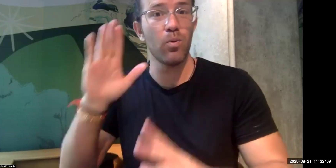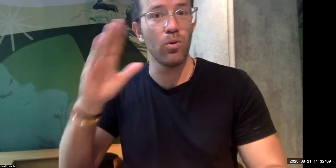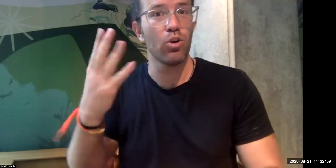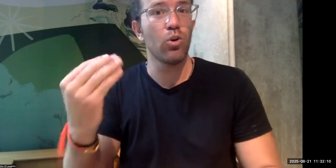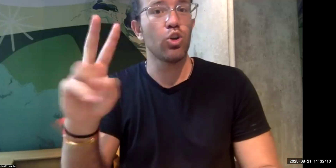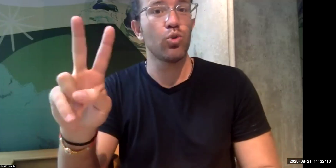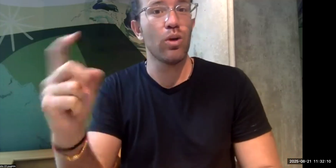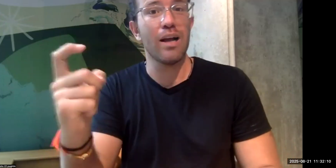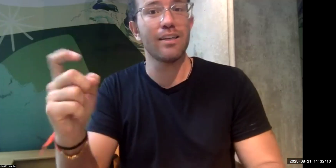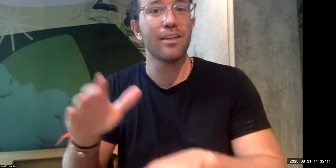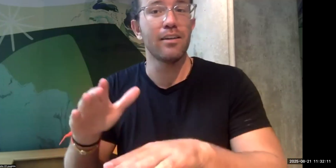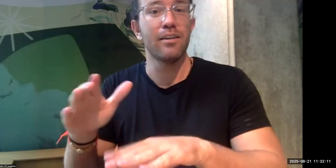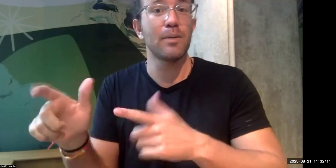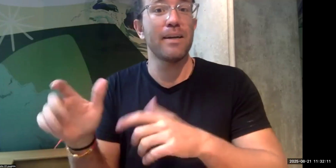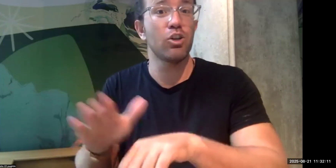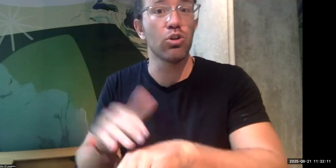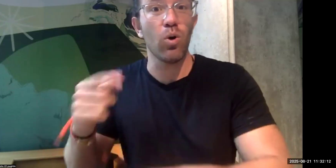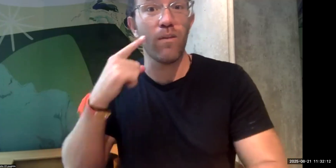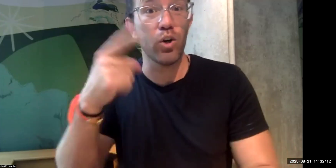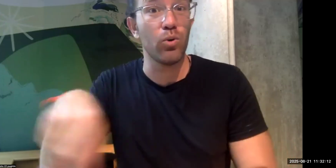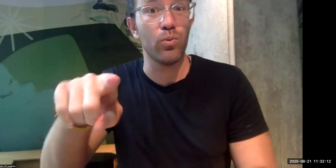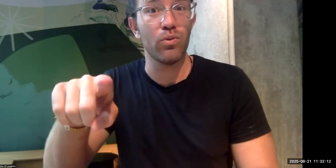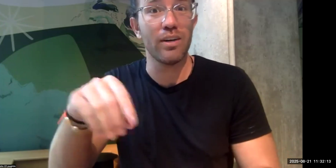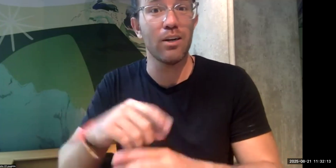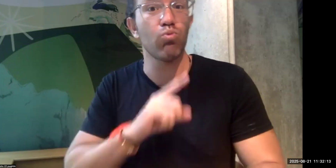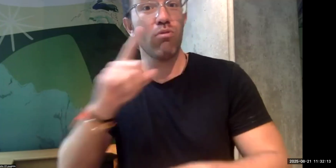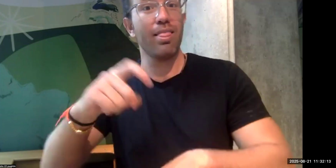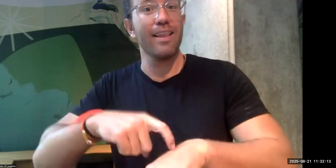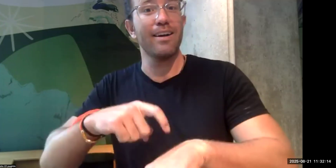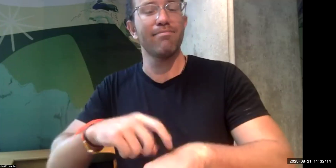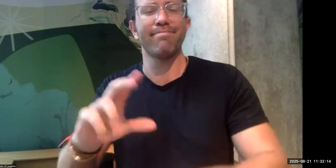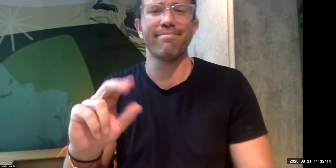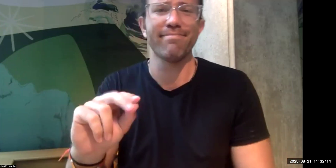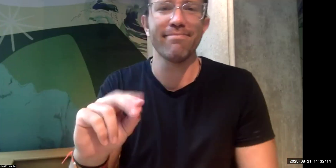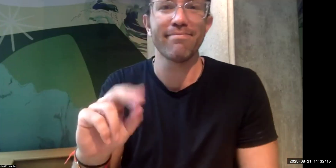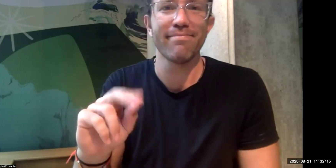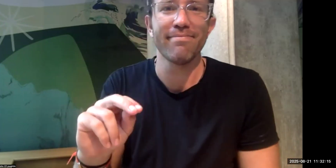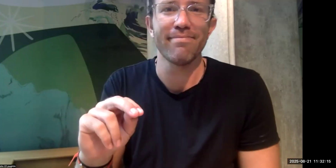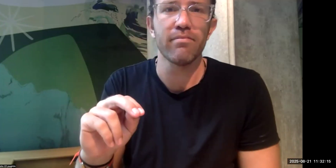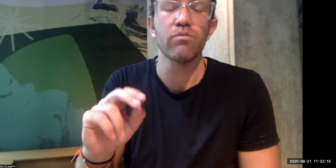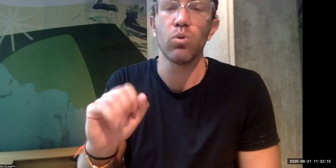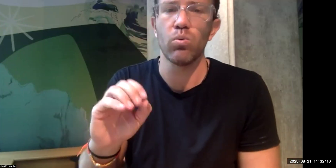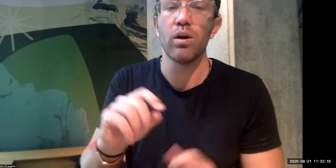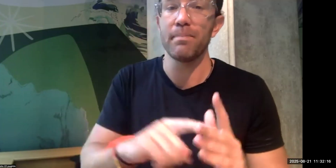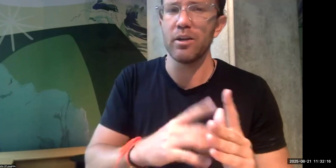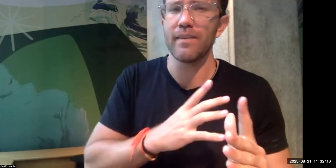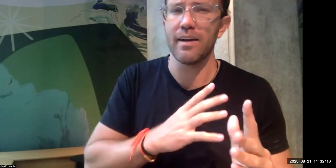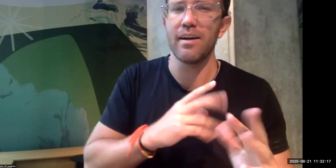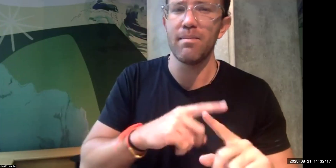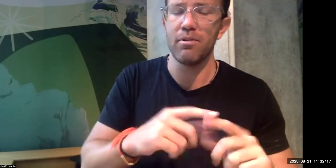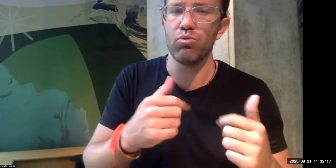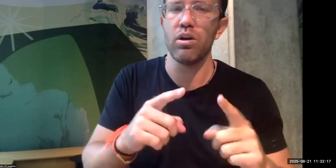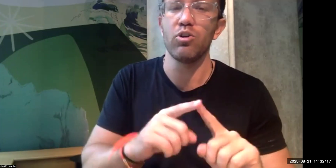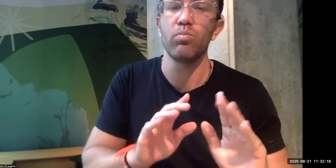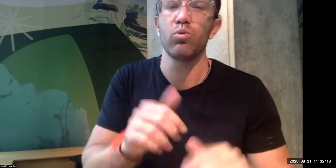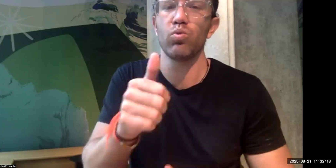is out in the real world with deaf people. Do you think you can slow them down? By 2x? No, you cannot.